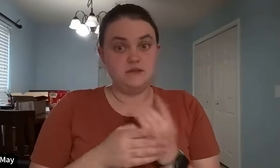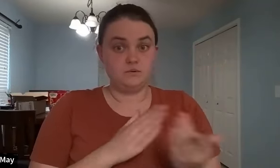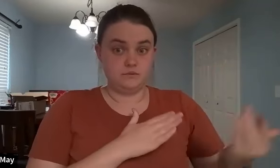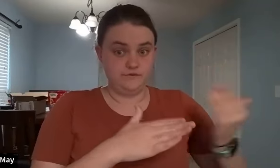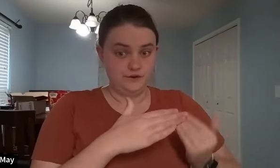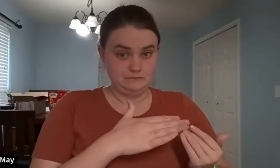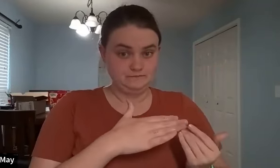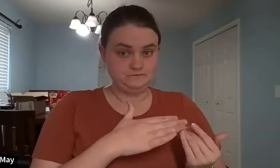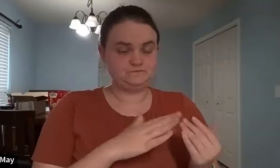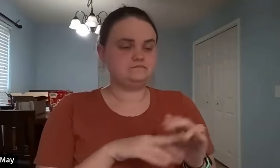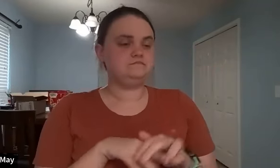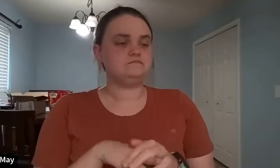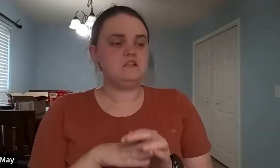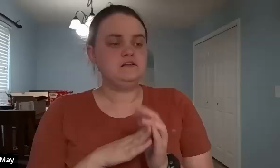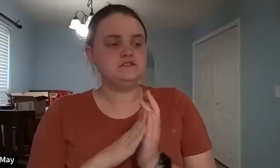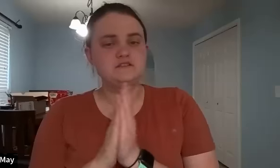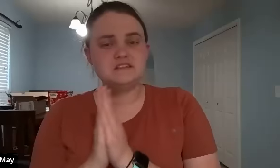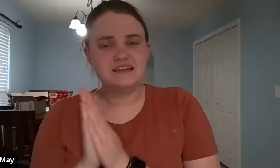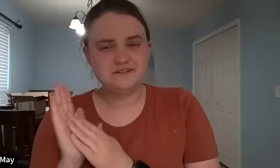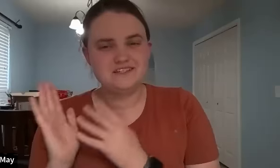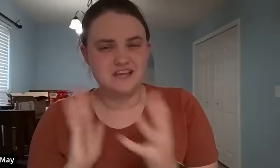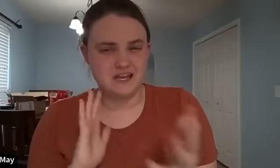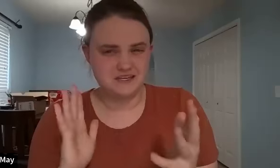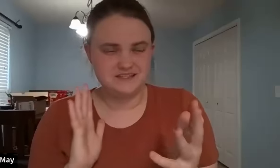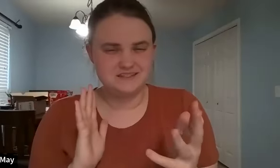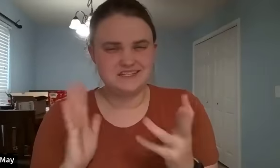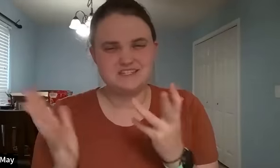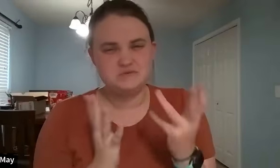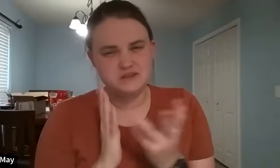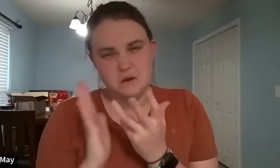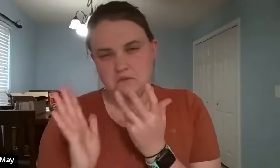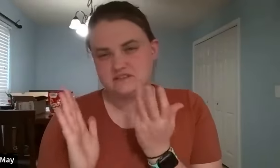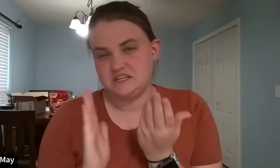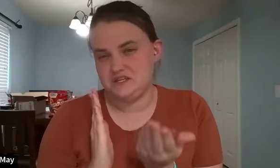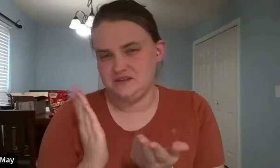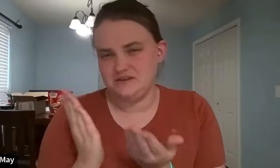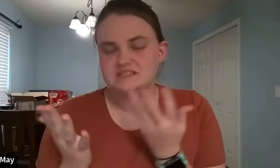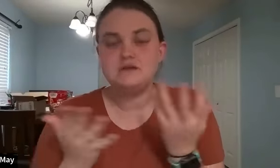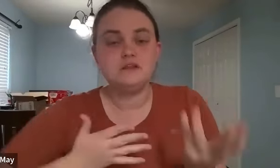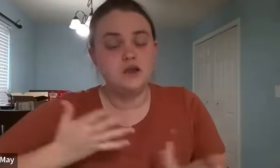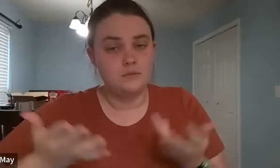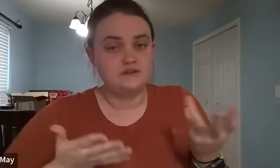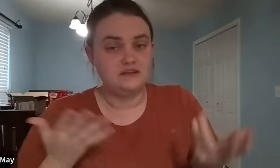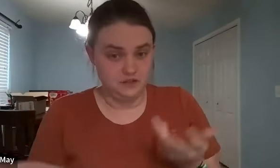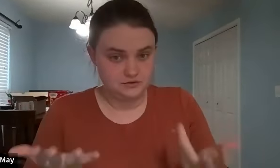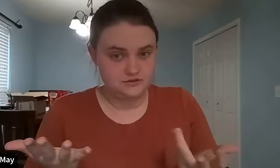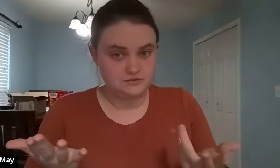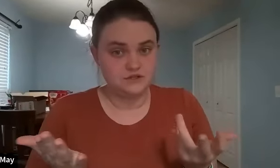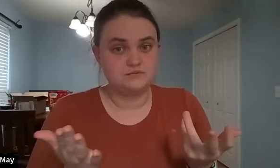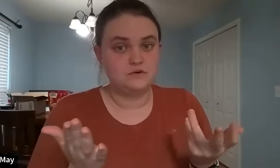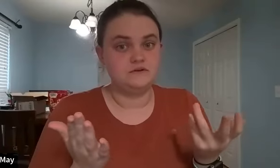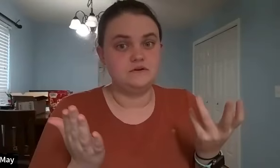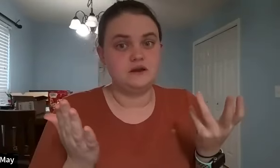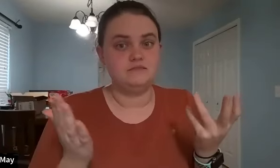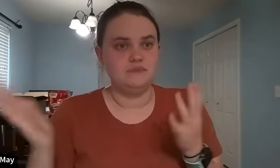then we'll review. So the sign for seconds isn't really it's not really commonly used. We use more for